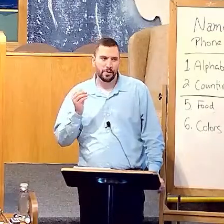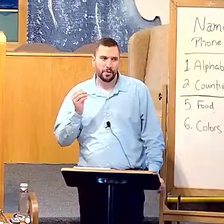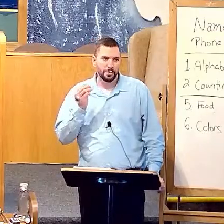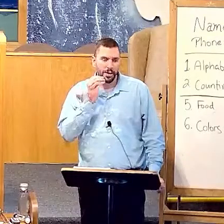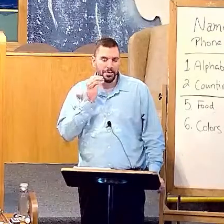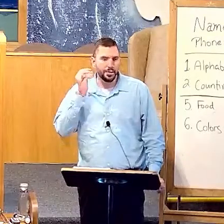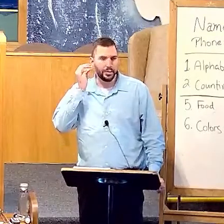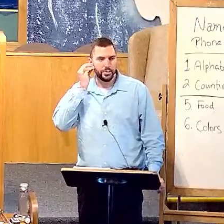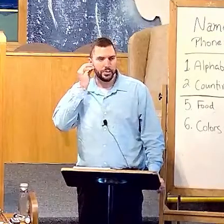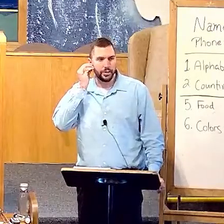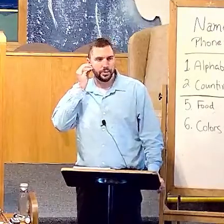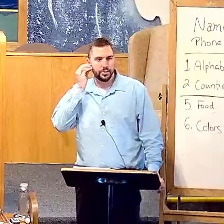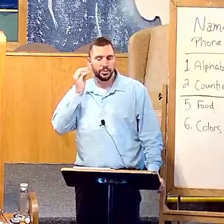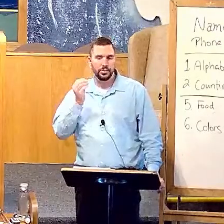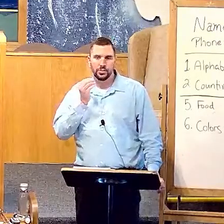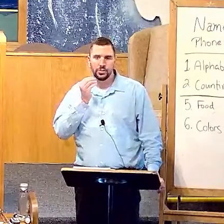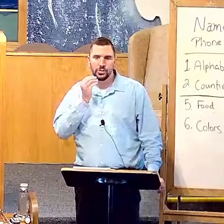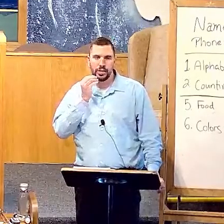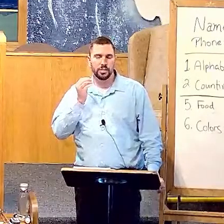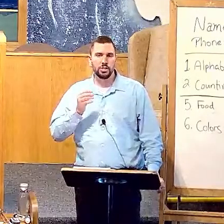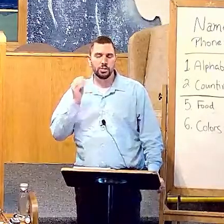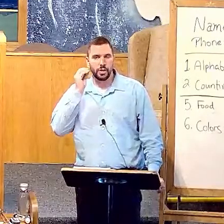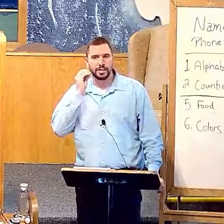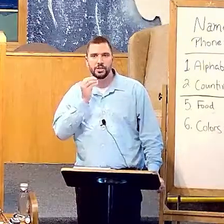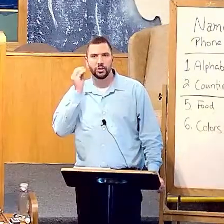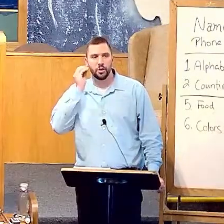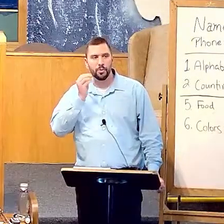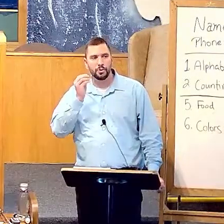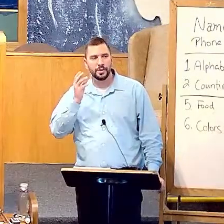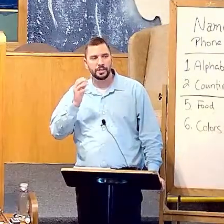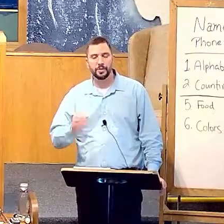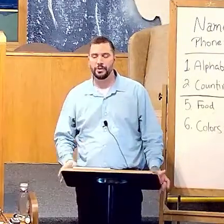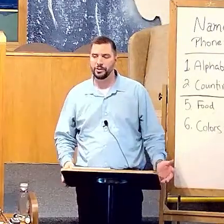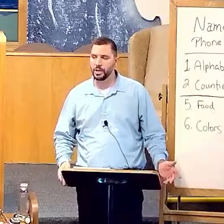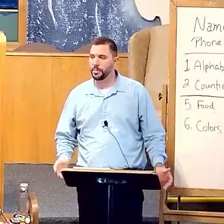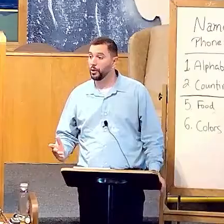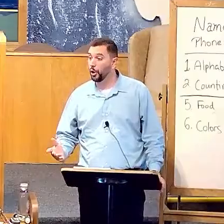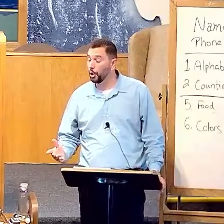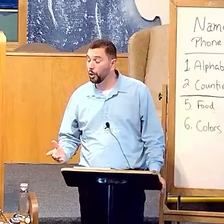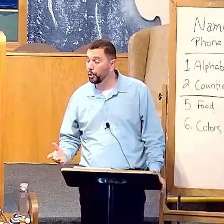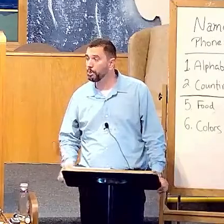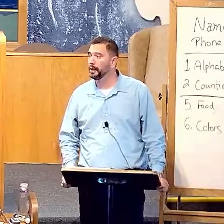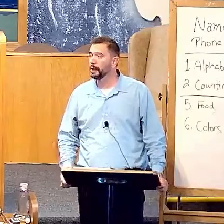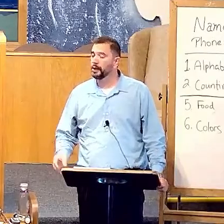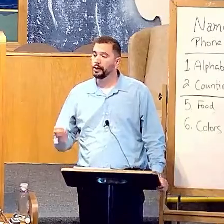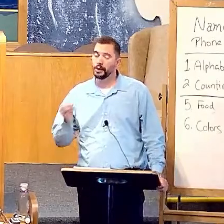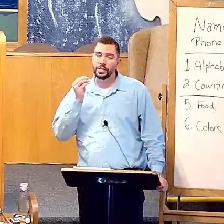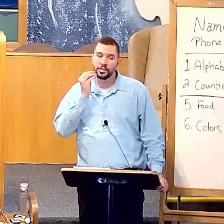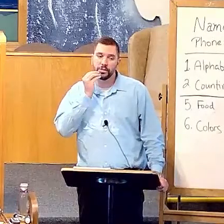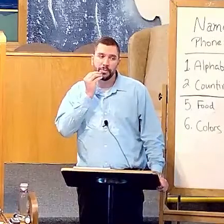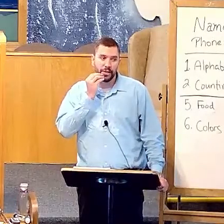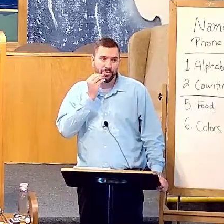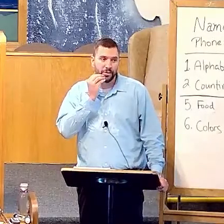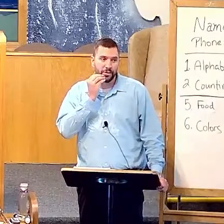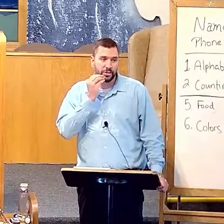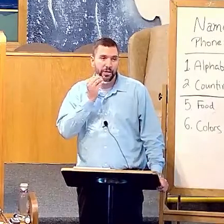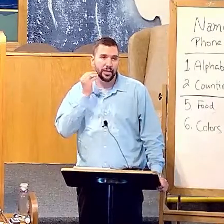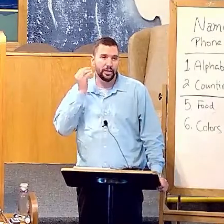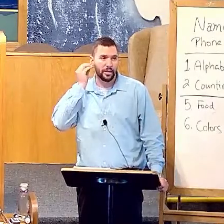mouth and then your ear. So I said you could go both ways, but when you're talking about home, you're going to touch your mouth first because you eat and